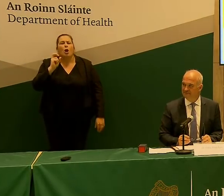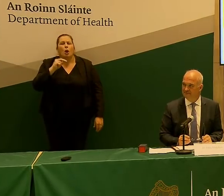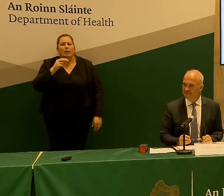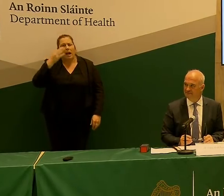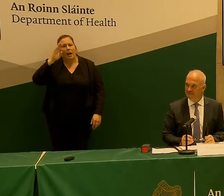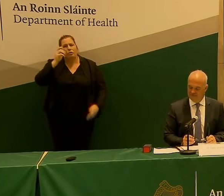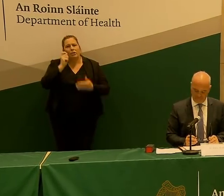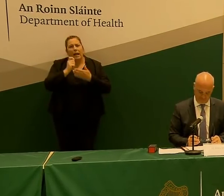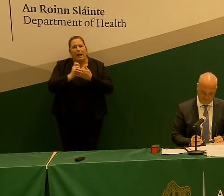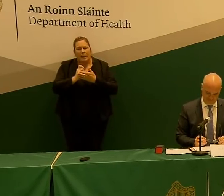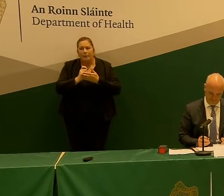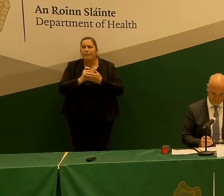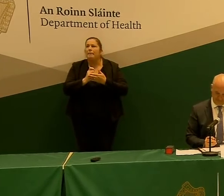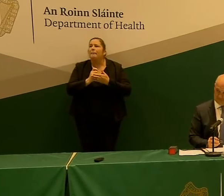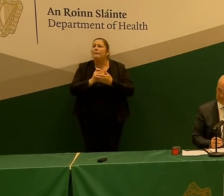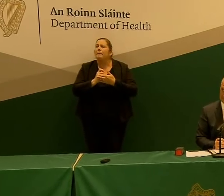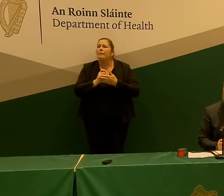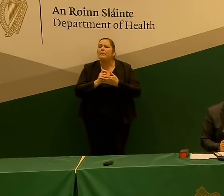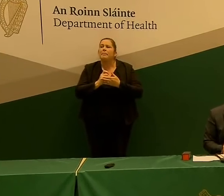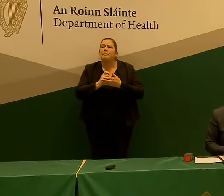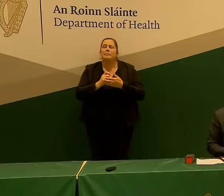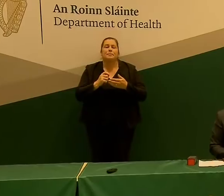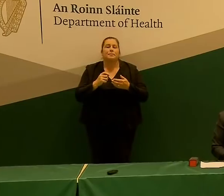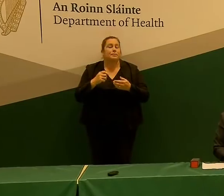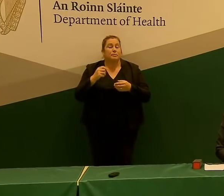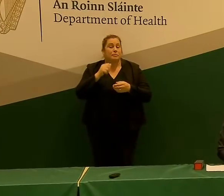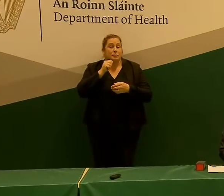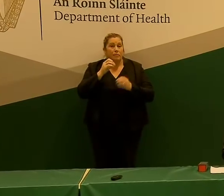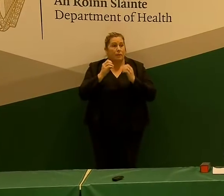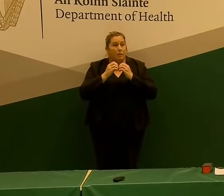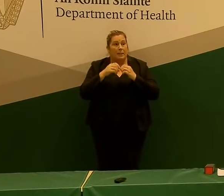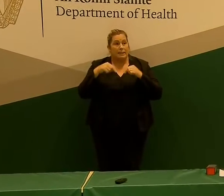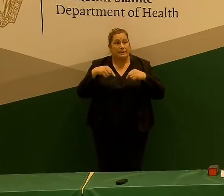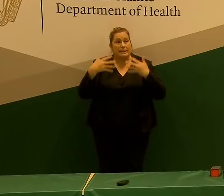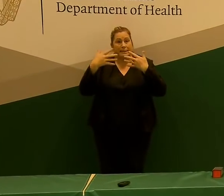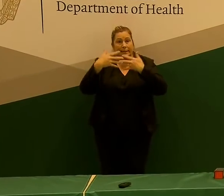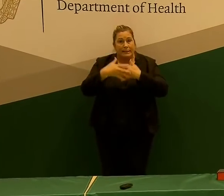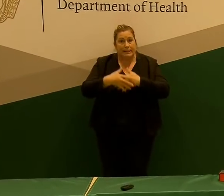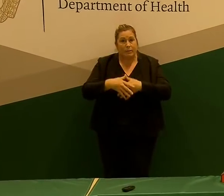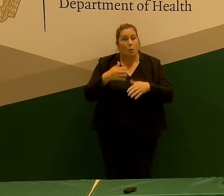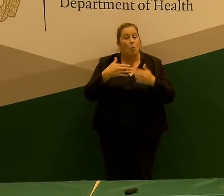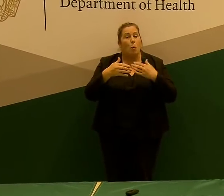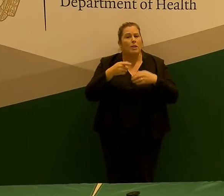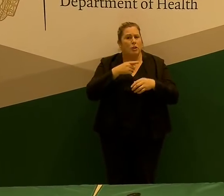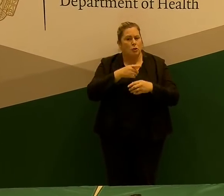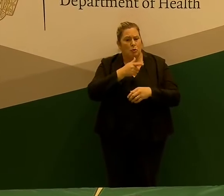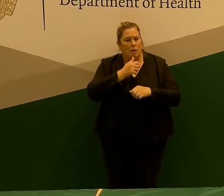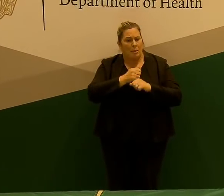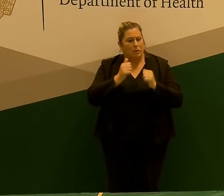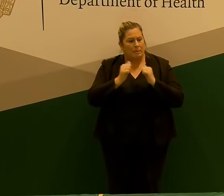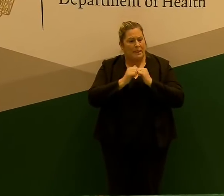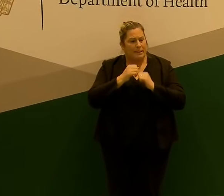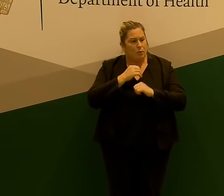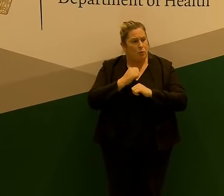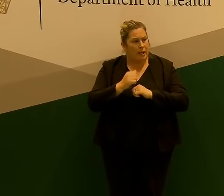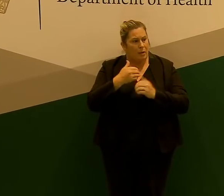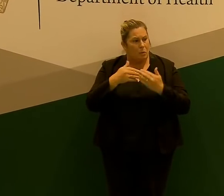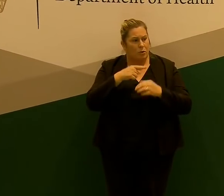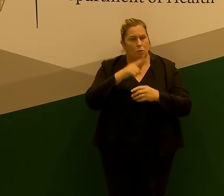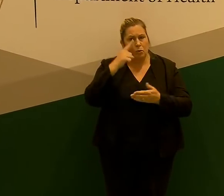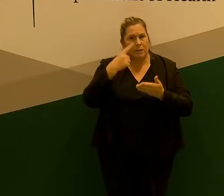Tony, insofar as we haven't discussed it so far this evening, what did you discuss at your meeting today and what did you